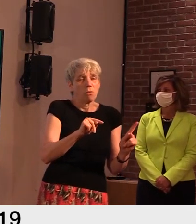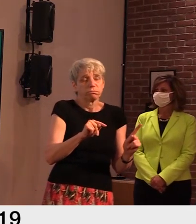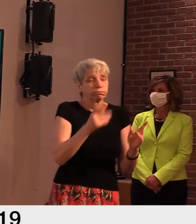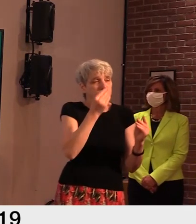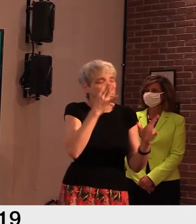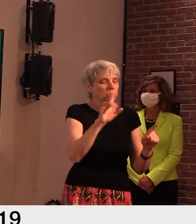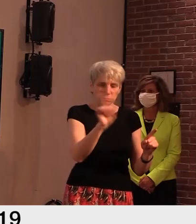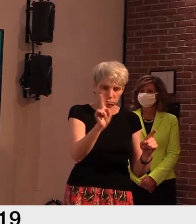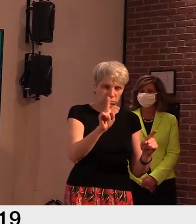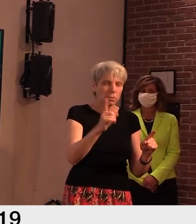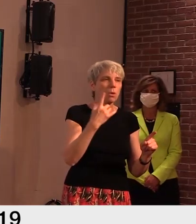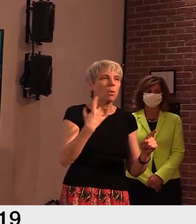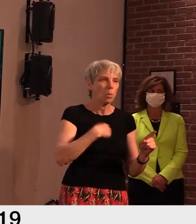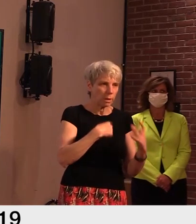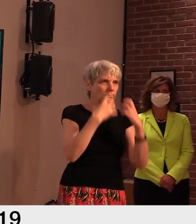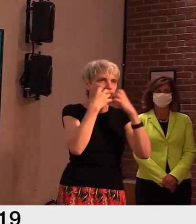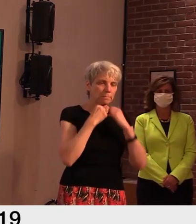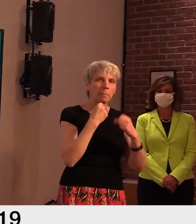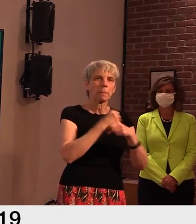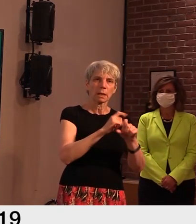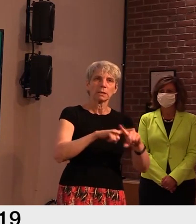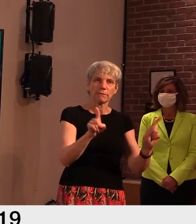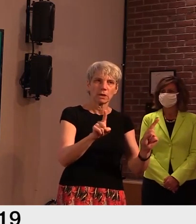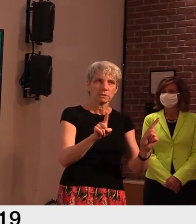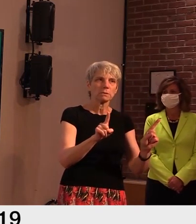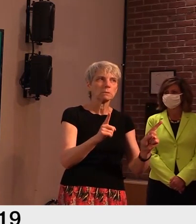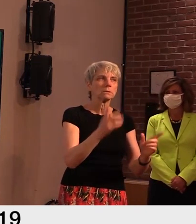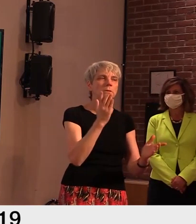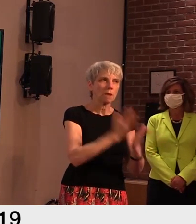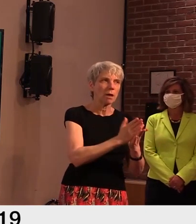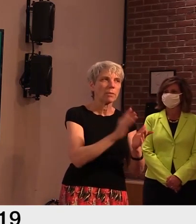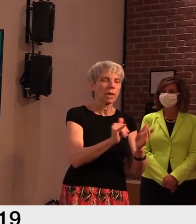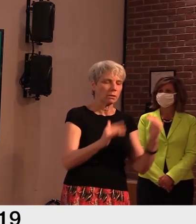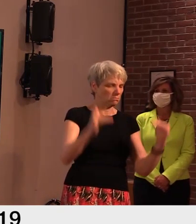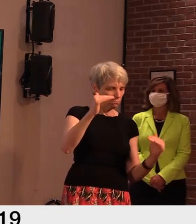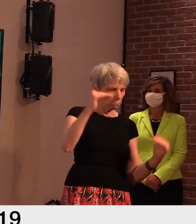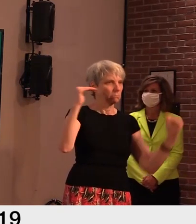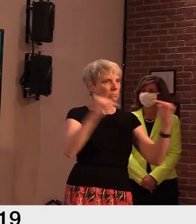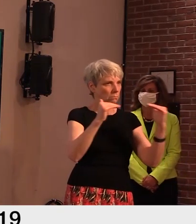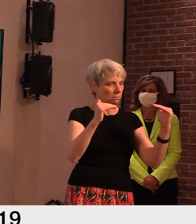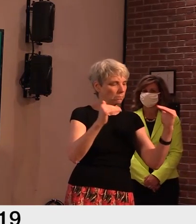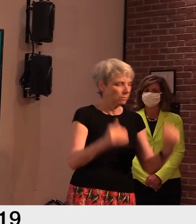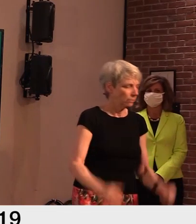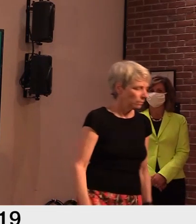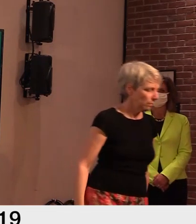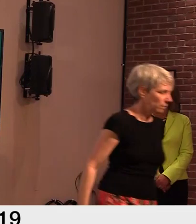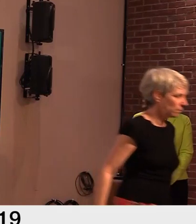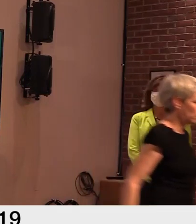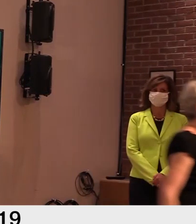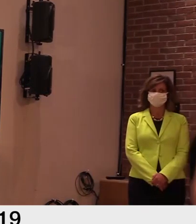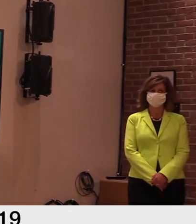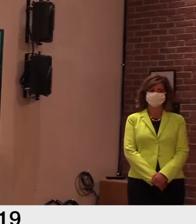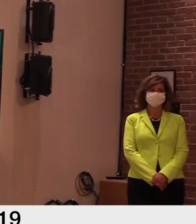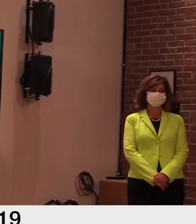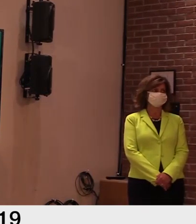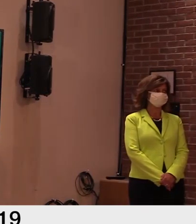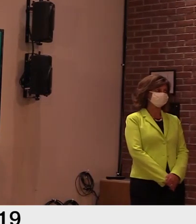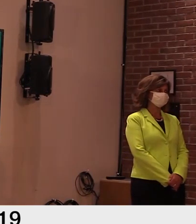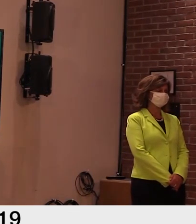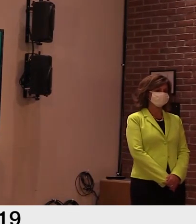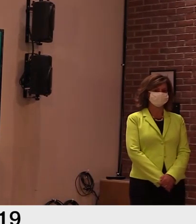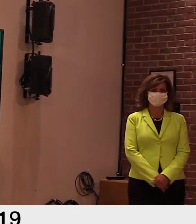higher death rate, though these numbers are very small. It is not in Vermont's character to let this